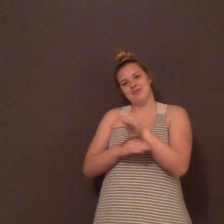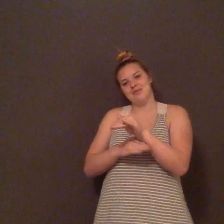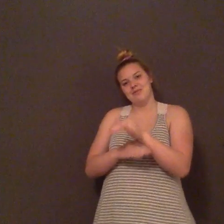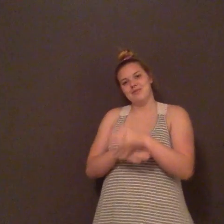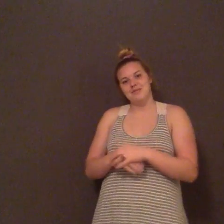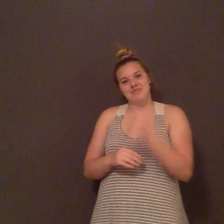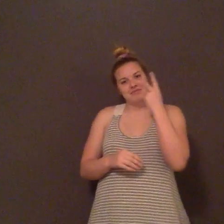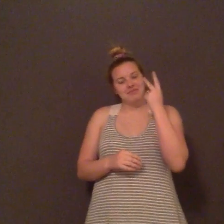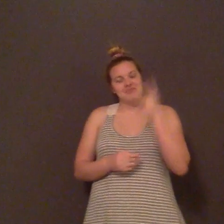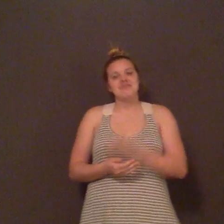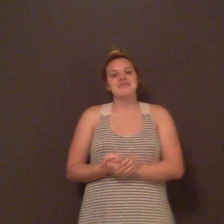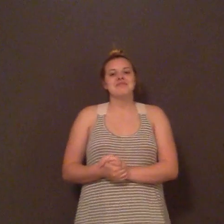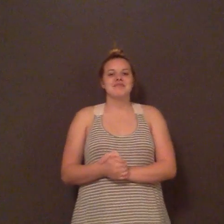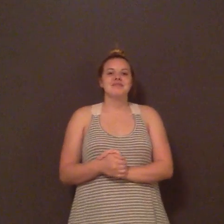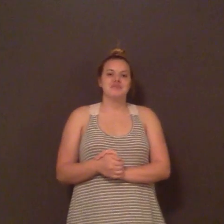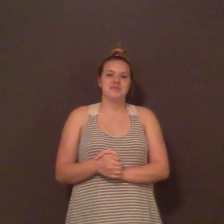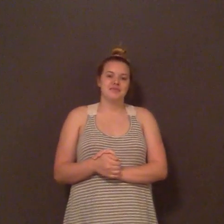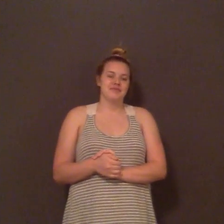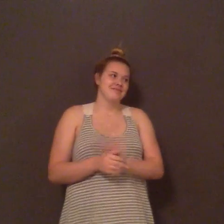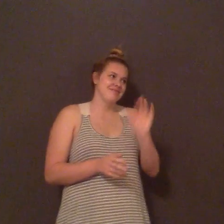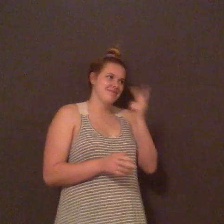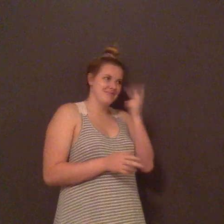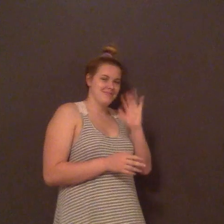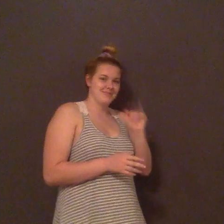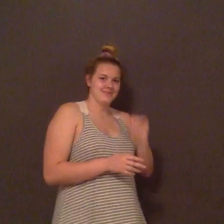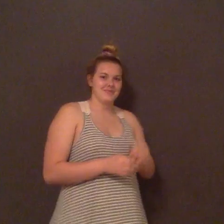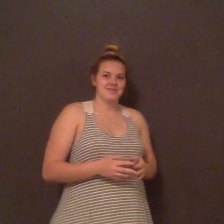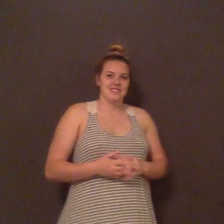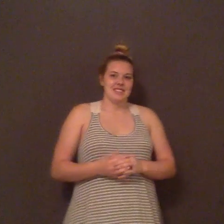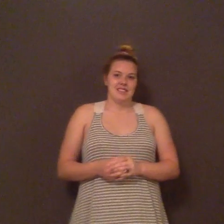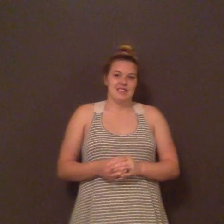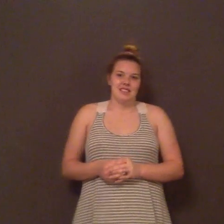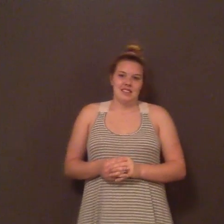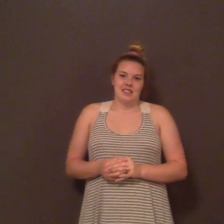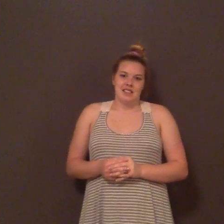ya. See ya. Okay.